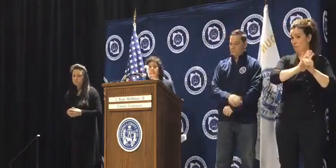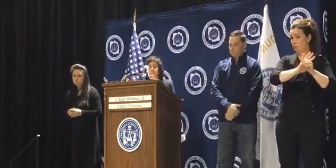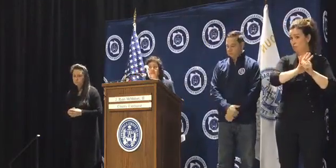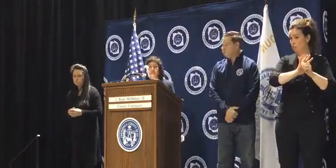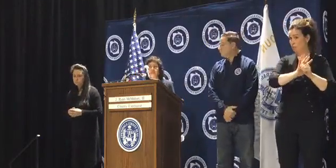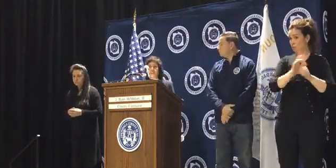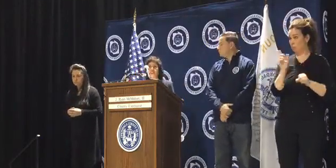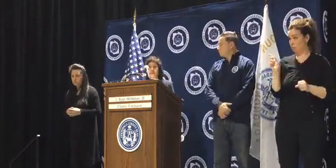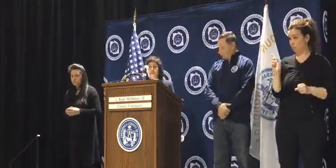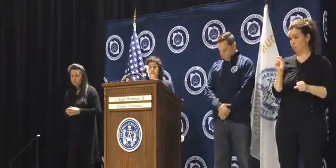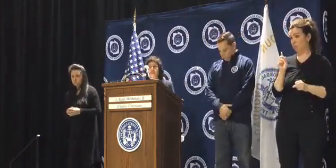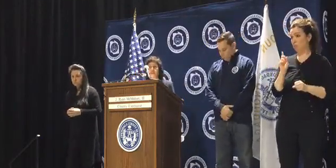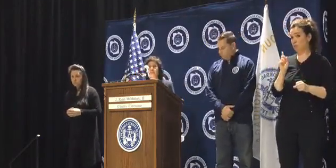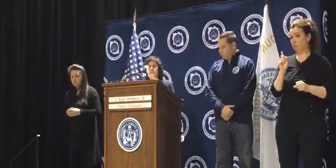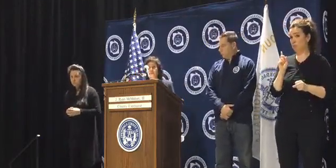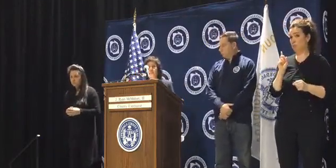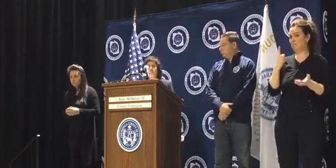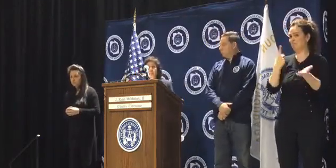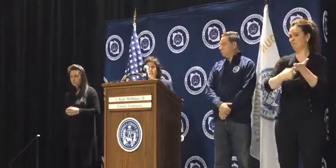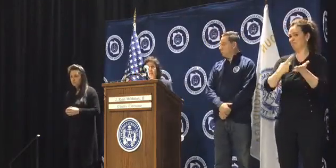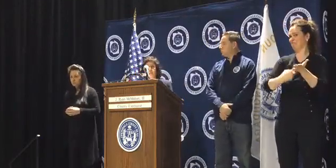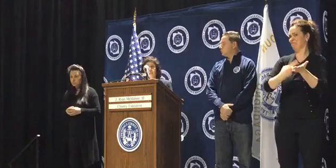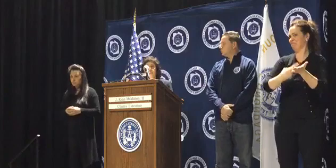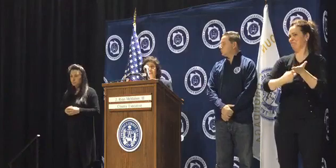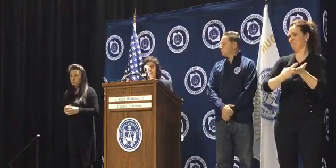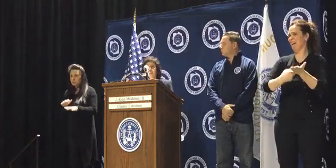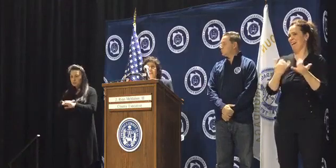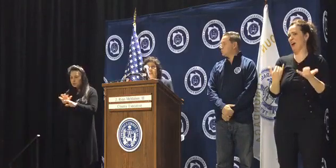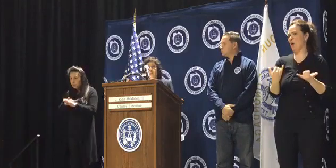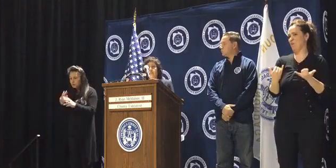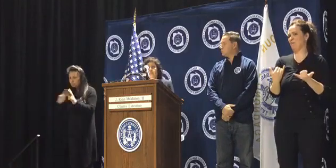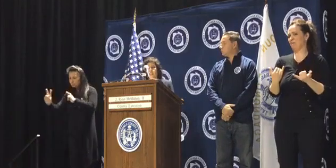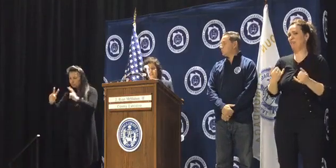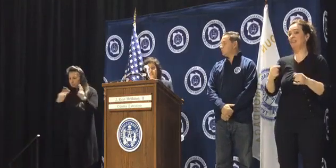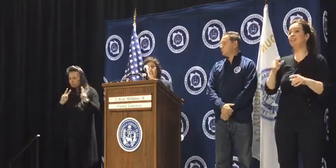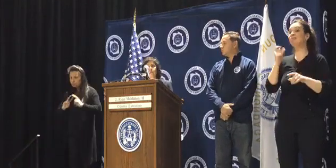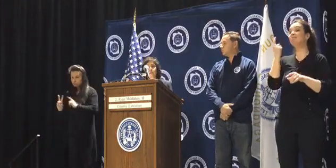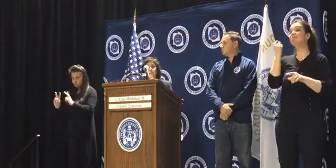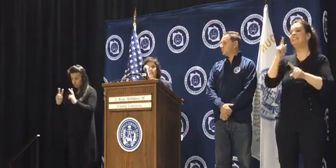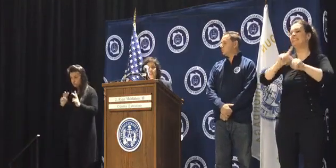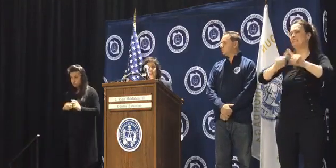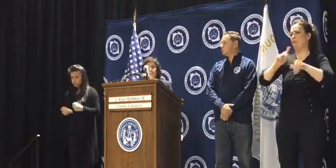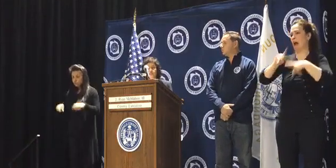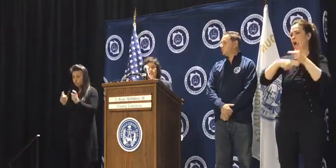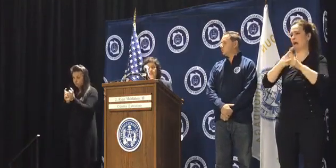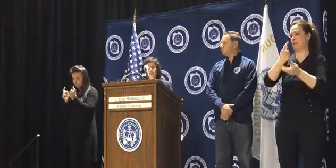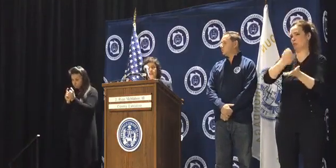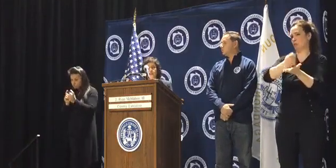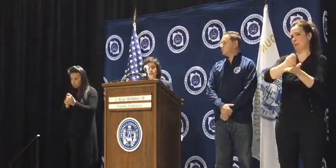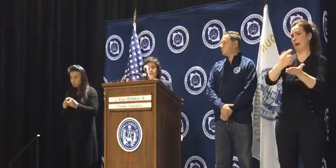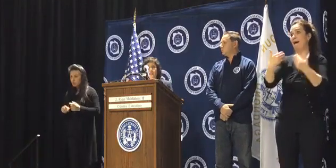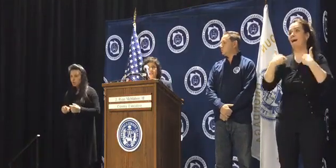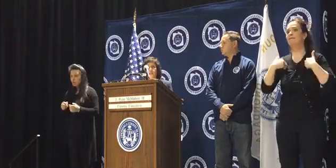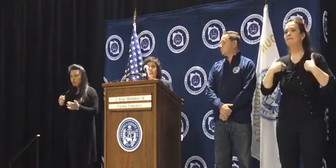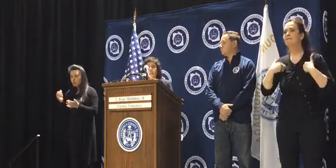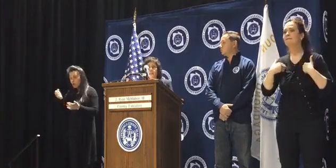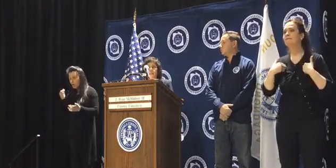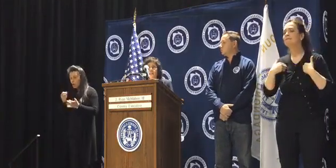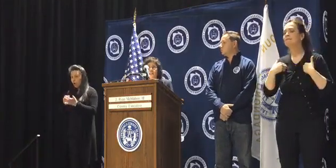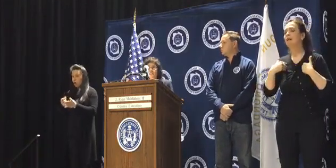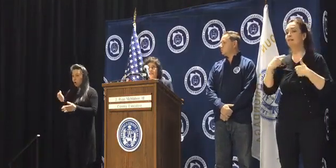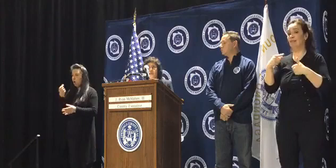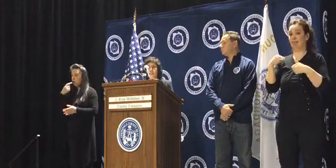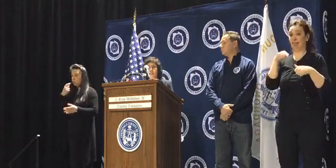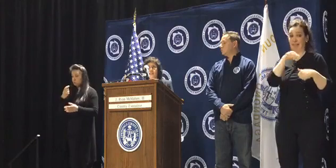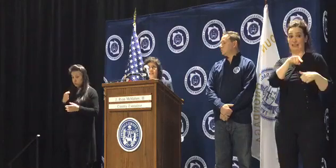there has been a lot of discussion about different new modalities of treatment that has been discussed in our community as well as.